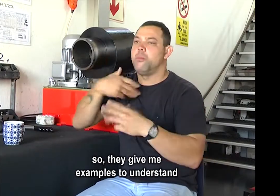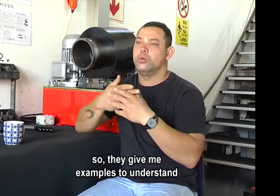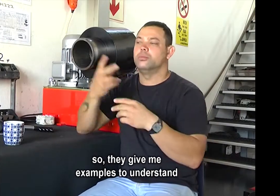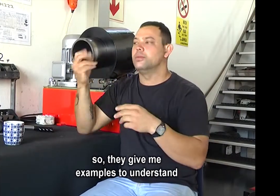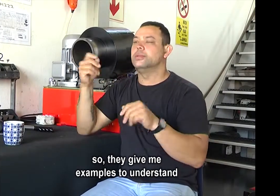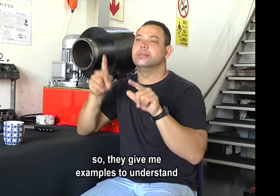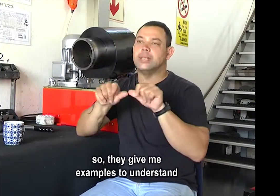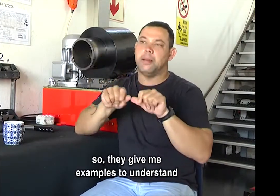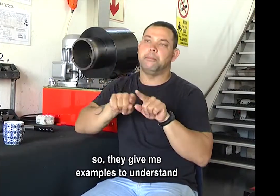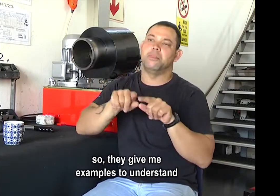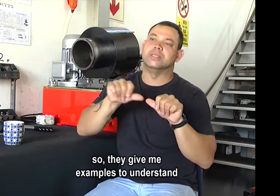face communication challenges.